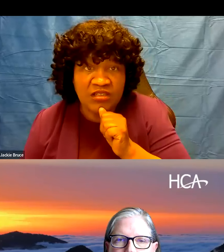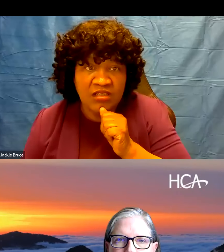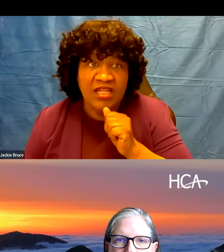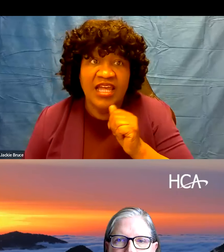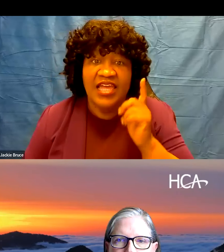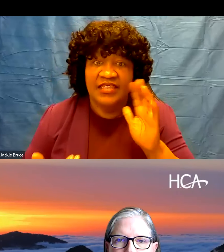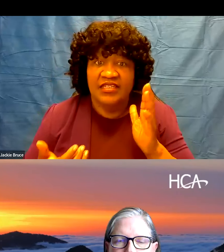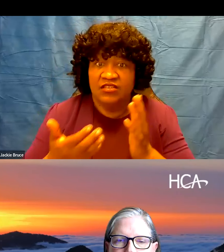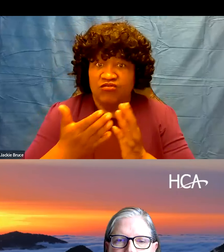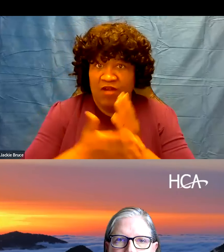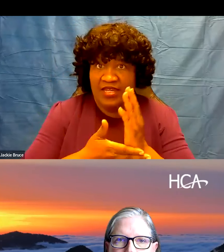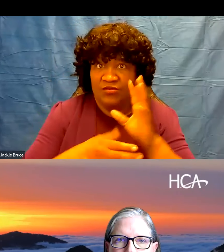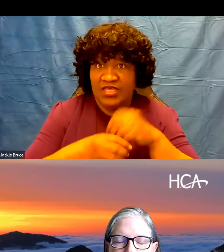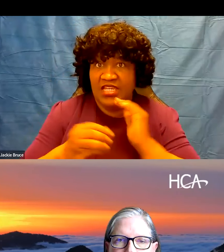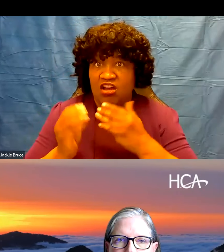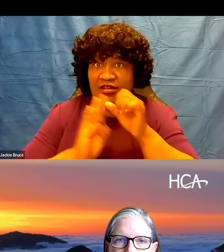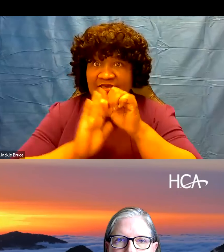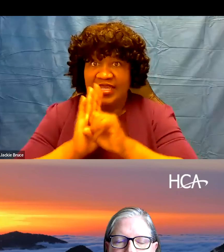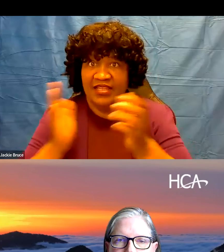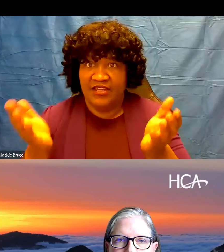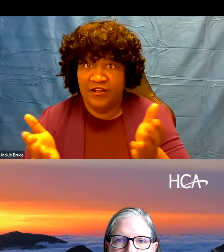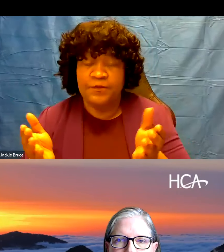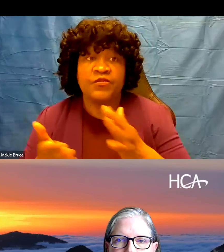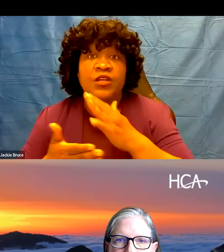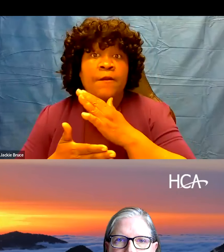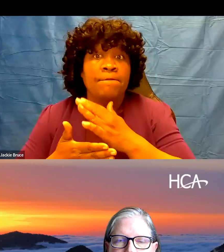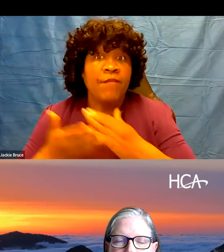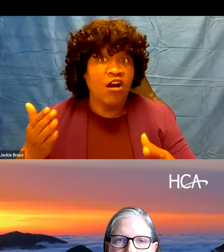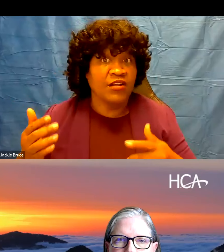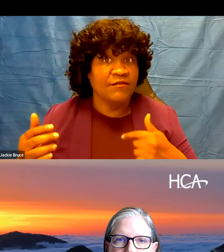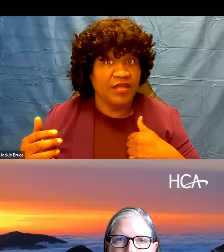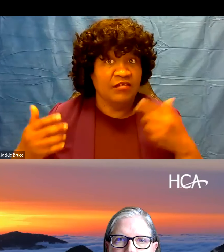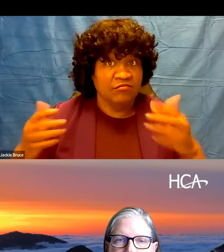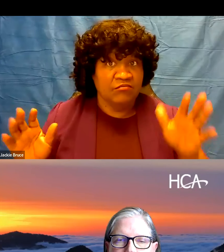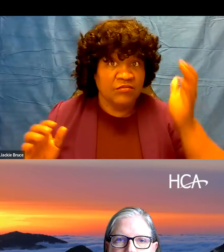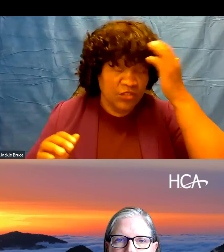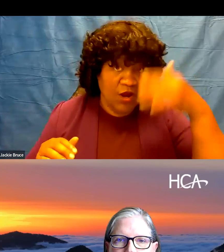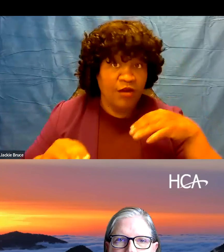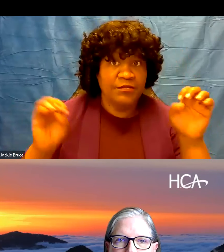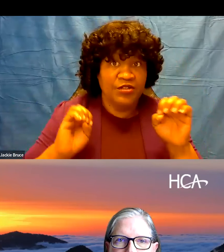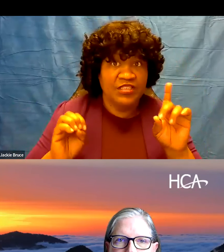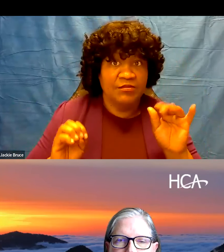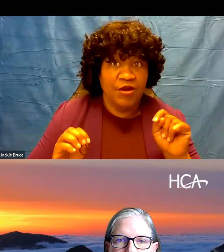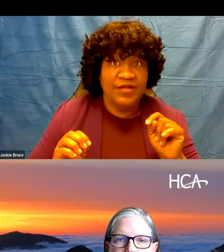their right in this state. And I'm the part of my brain that knows our emergency department is seeing